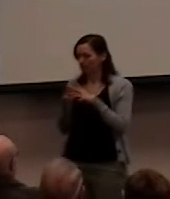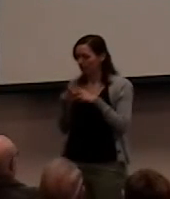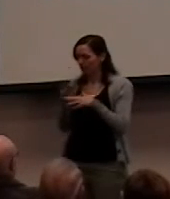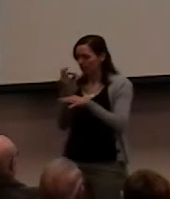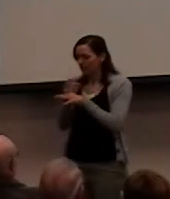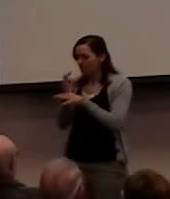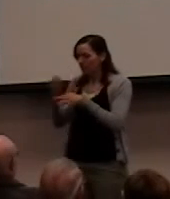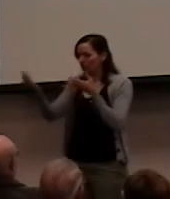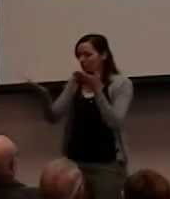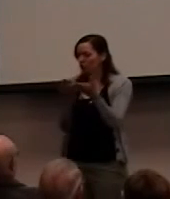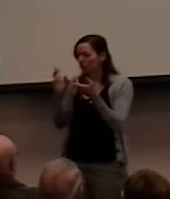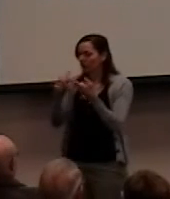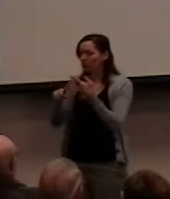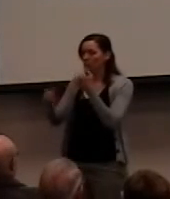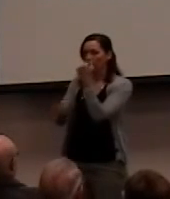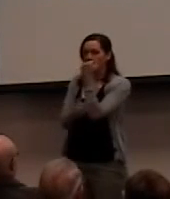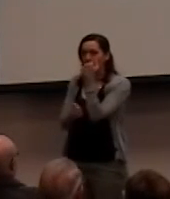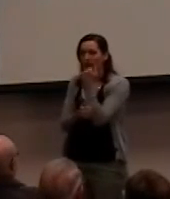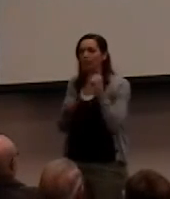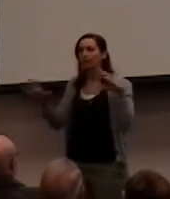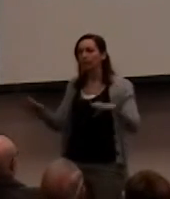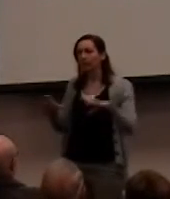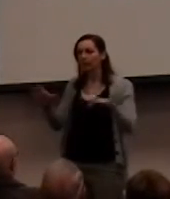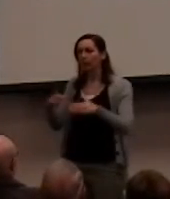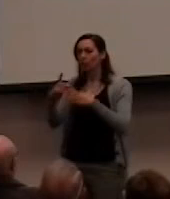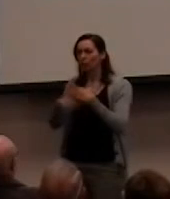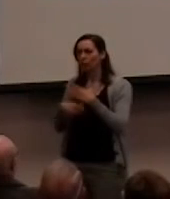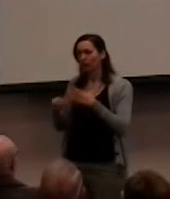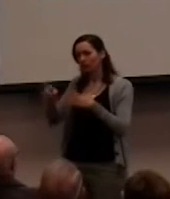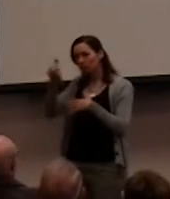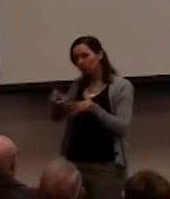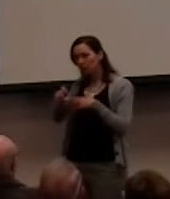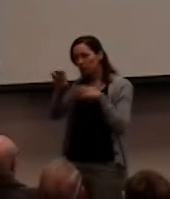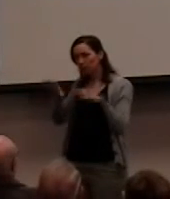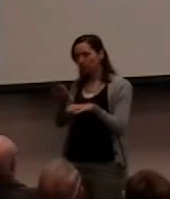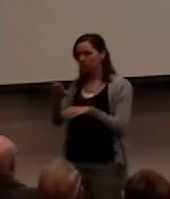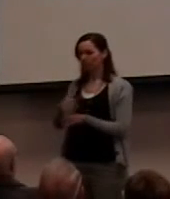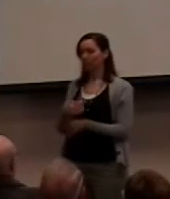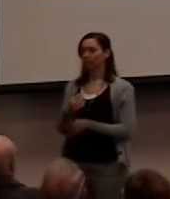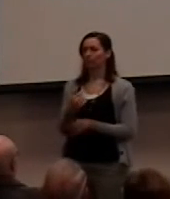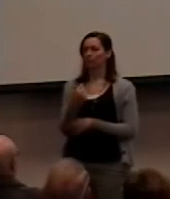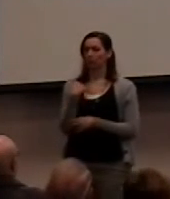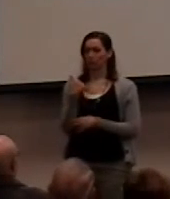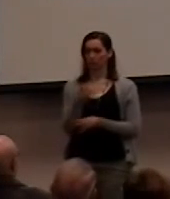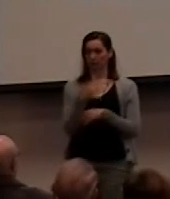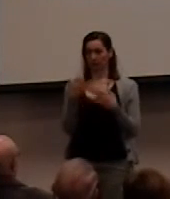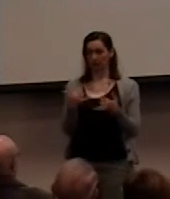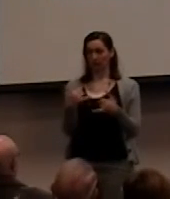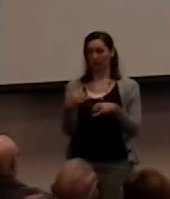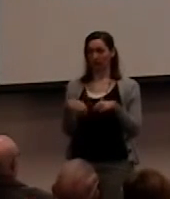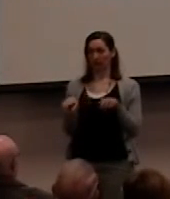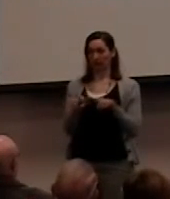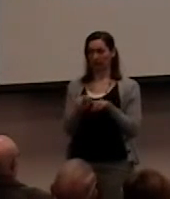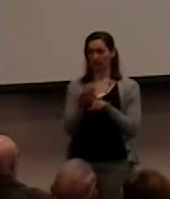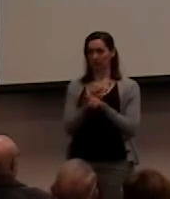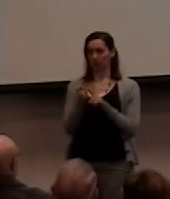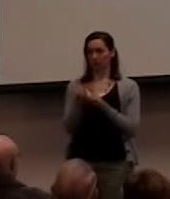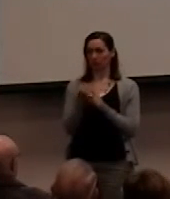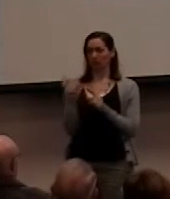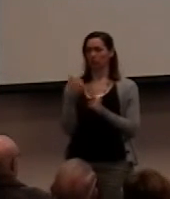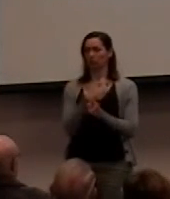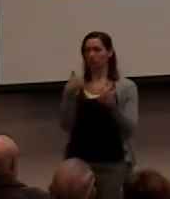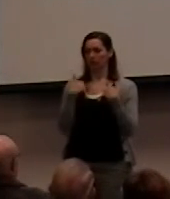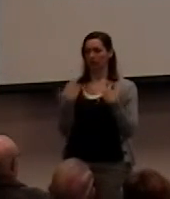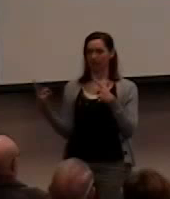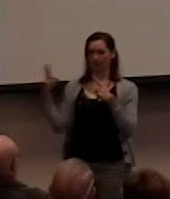servant to Abraham and did what he was asked to do. You and I are in a similar situation. We're on assignment from